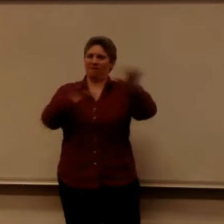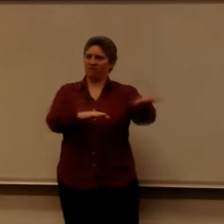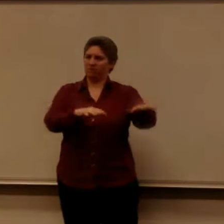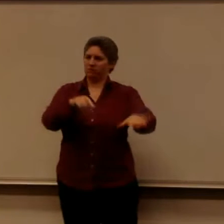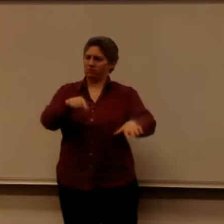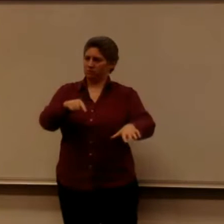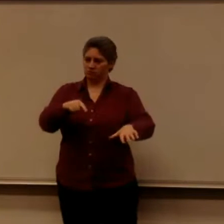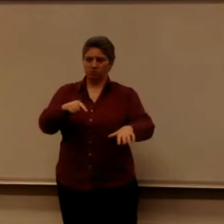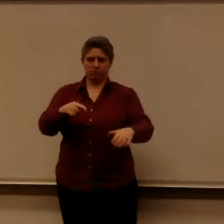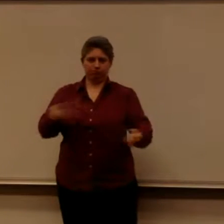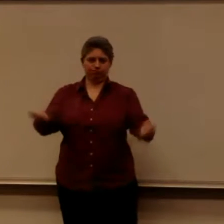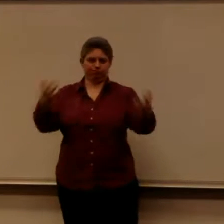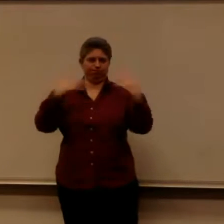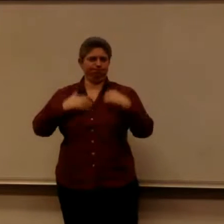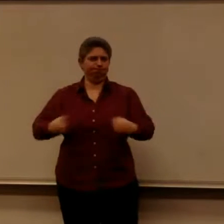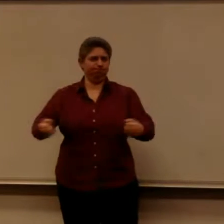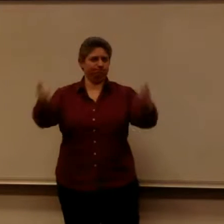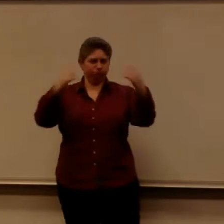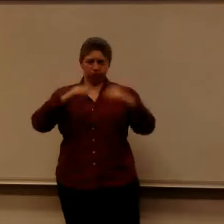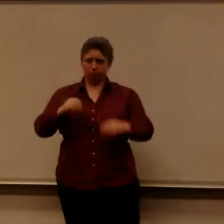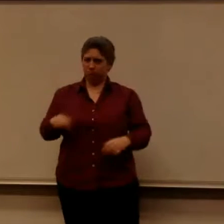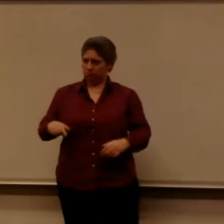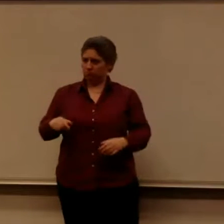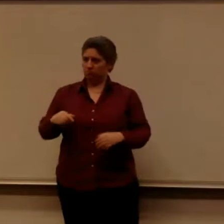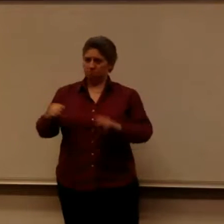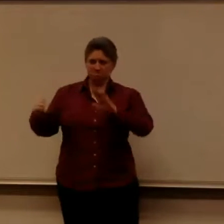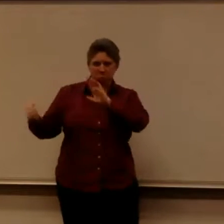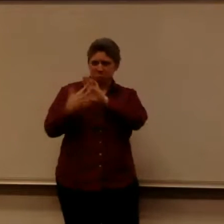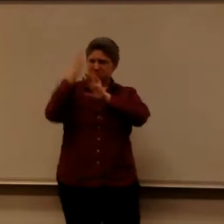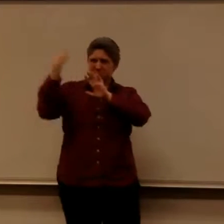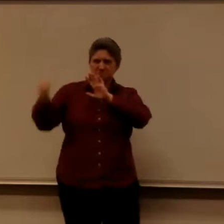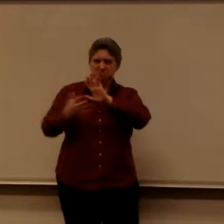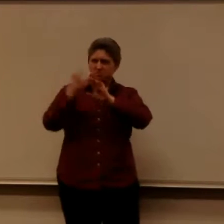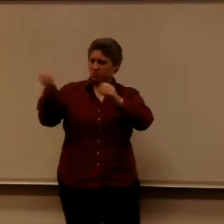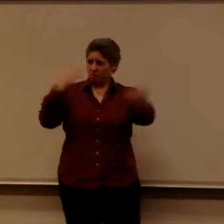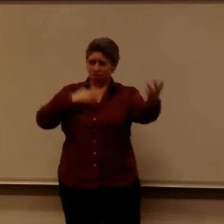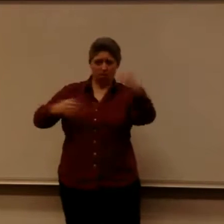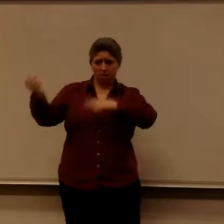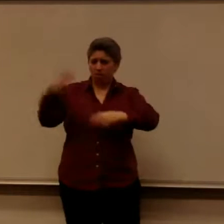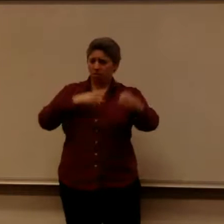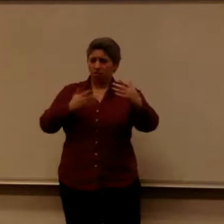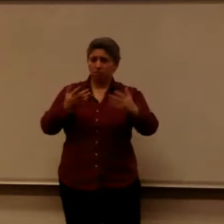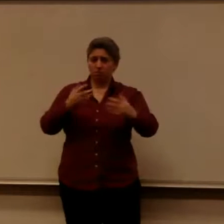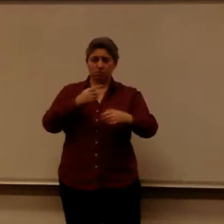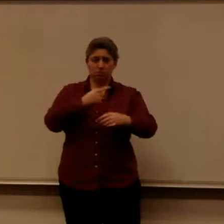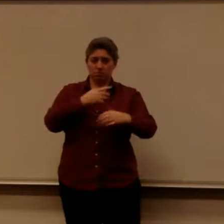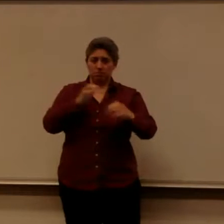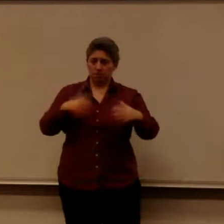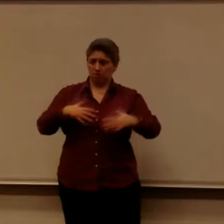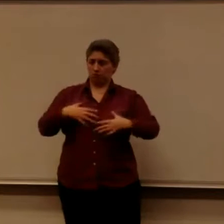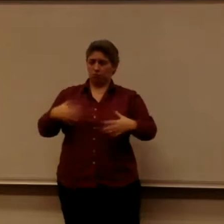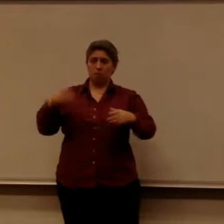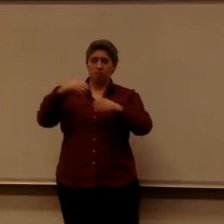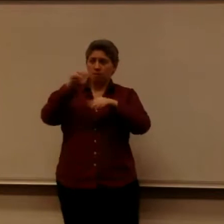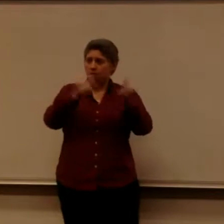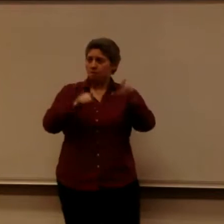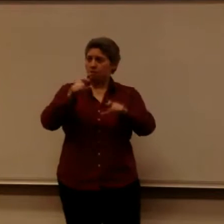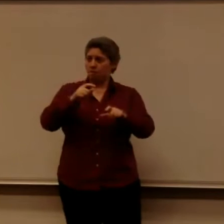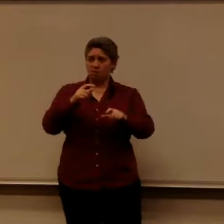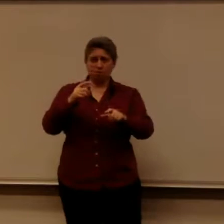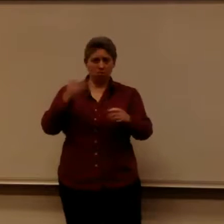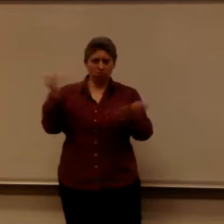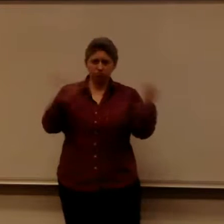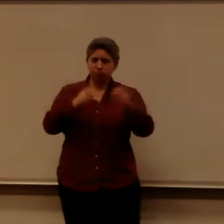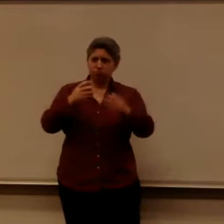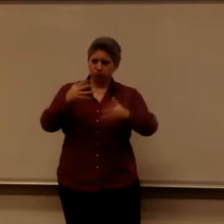before. You know, it really was, you know, a wave of deaf people, and the contributions that came in on that Facebook post, and posts, you know,